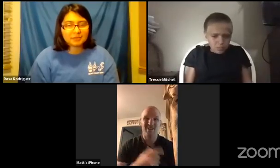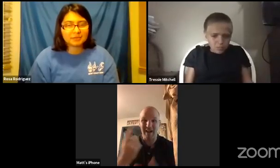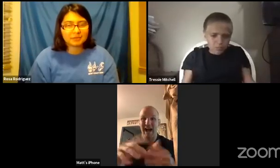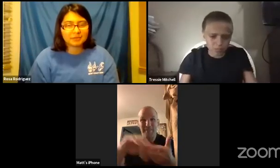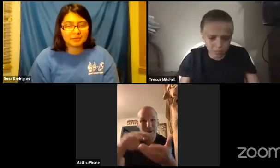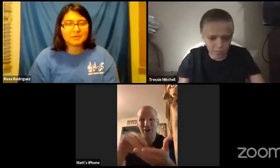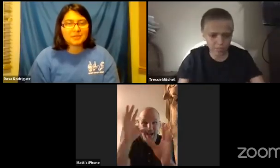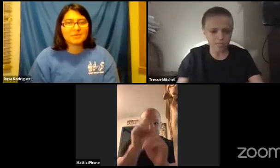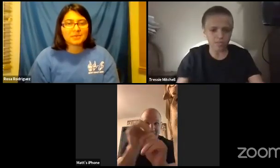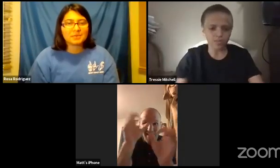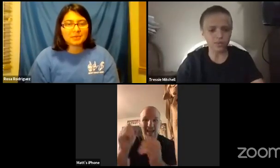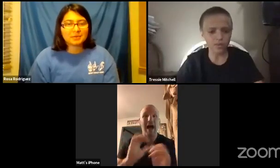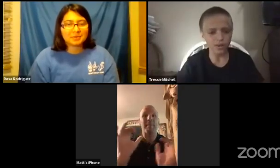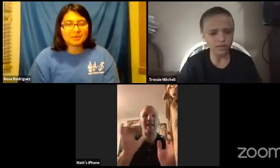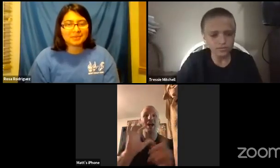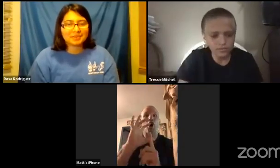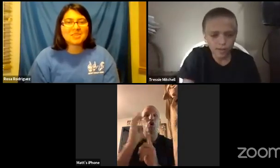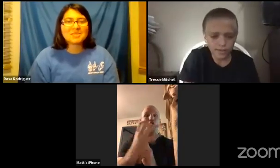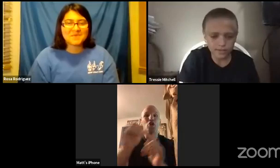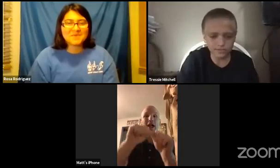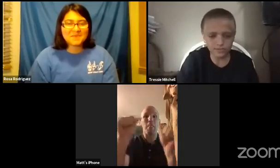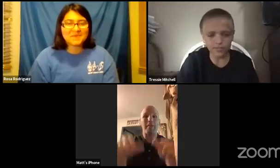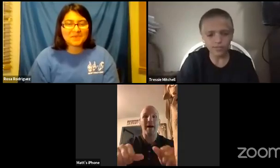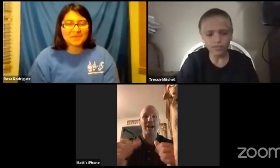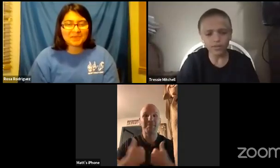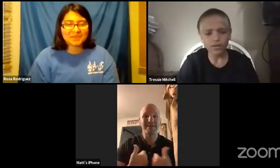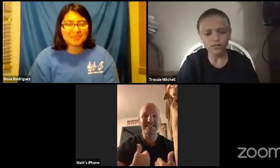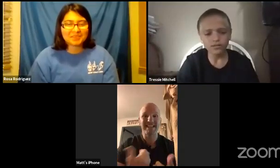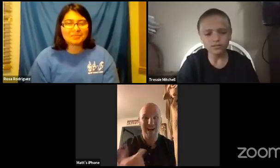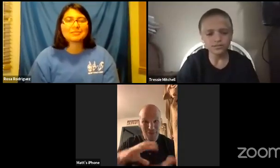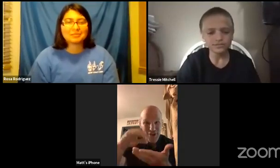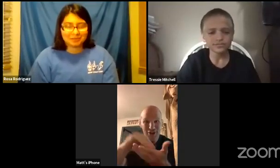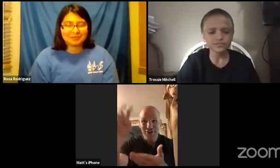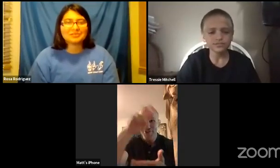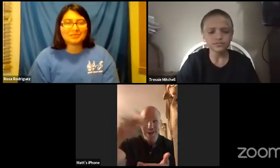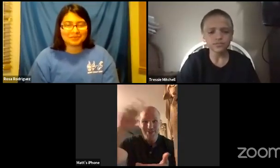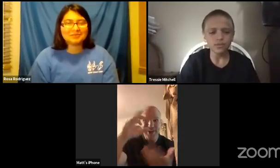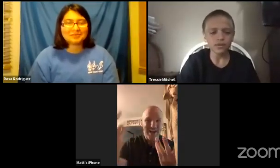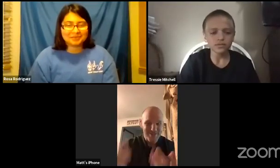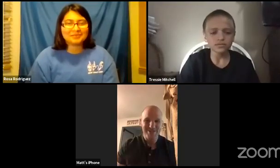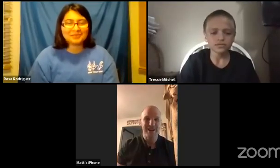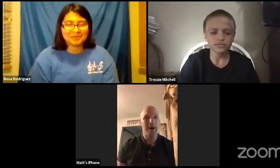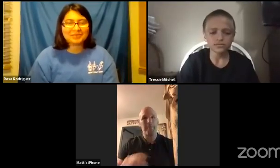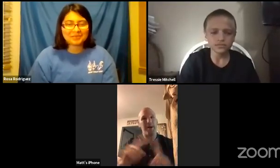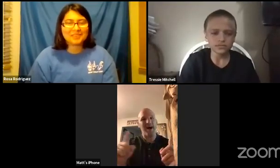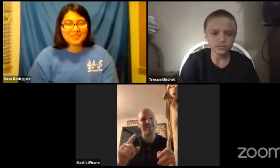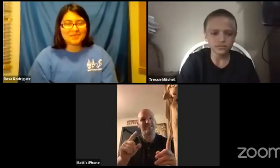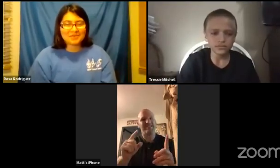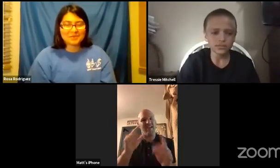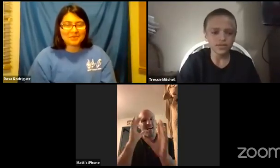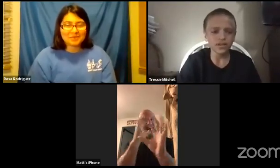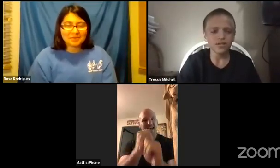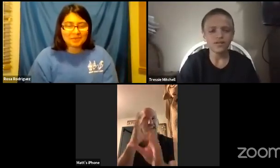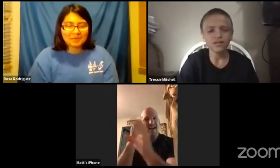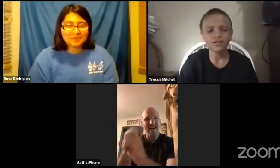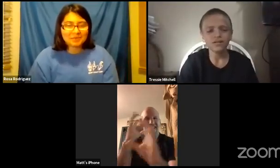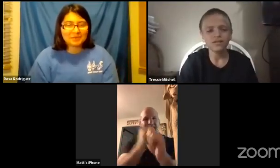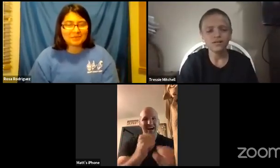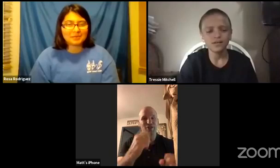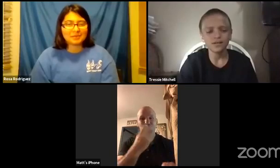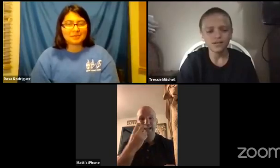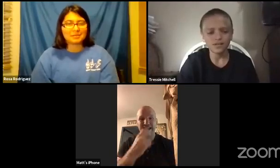bit. Time in Brazil, it was fascinating, and I love it. I love it.